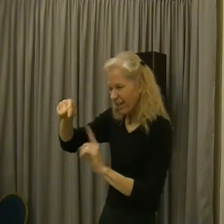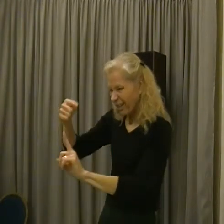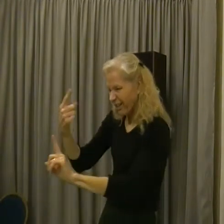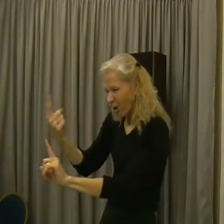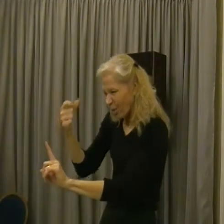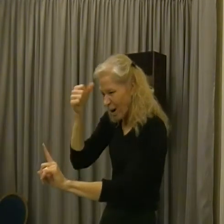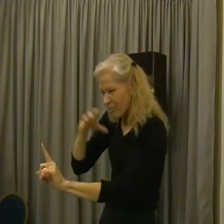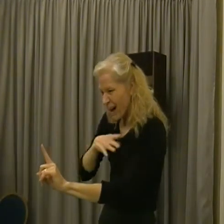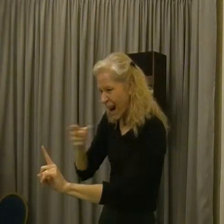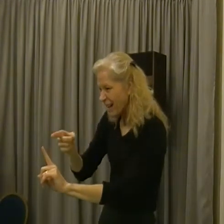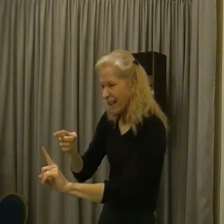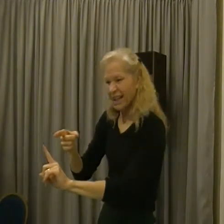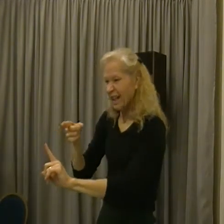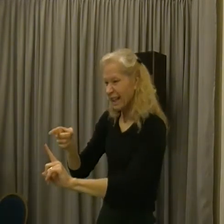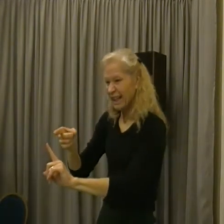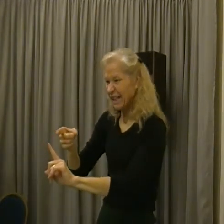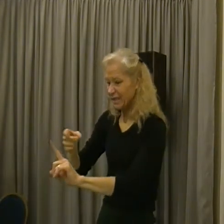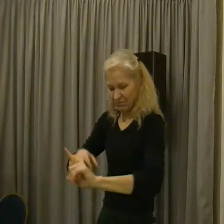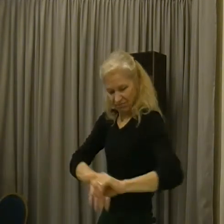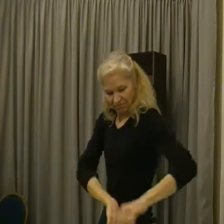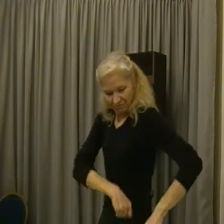God. That's an amazing thing.